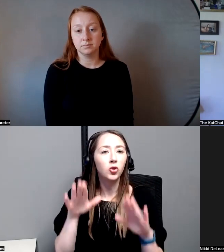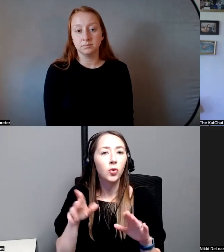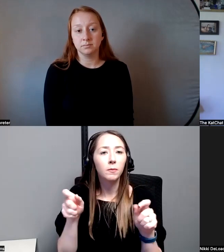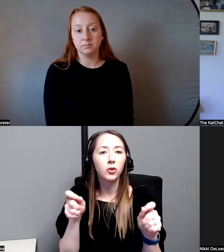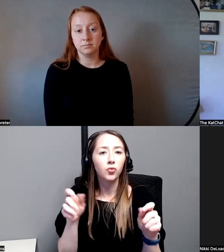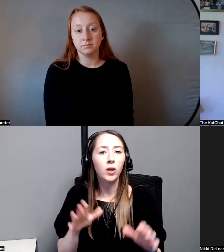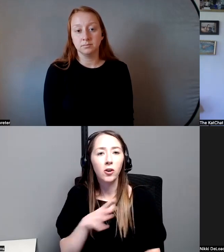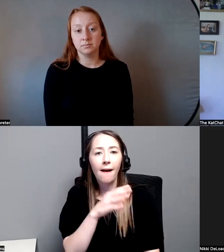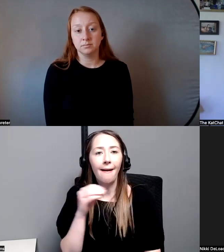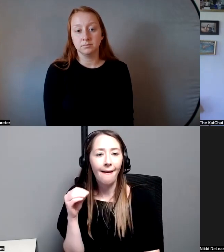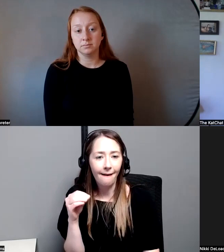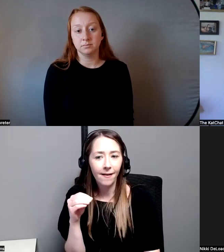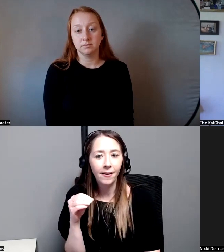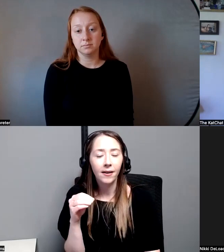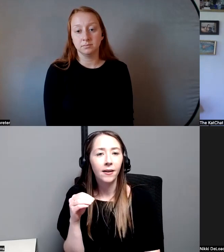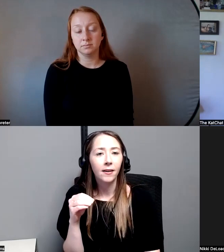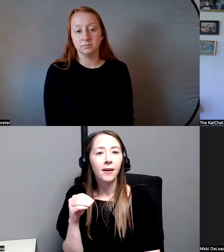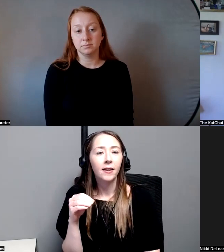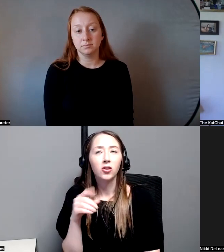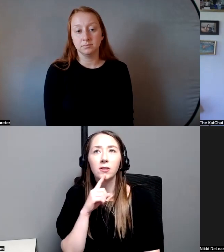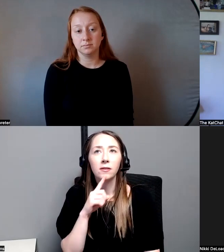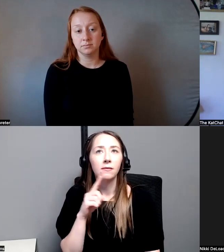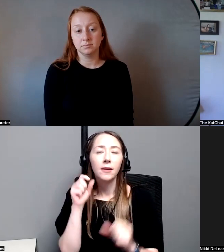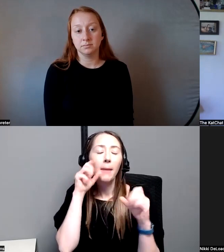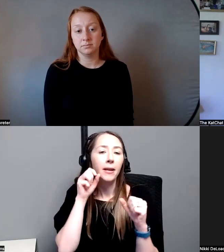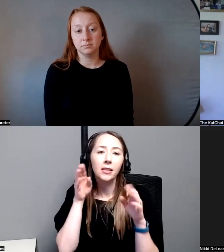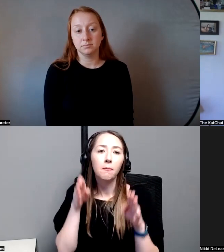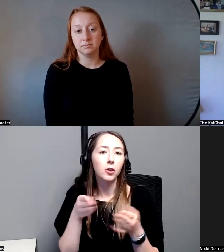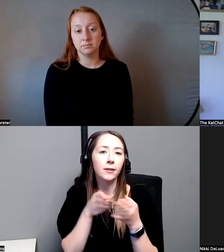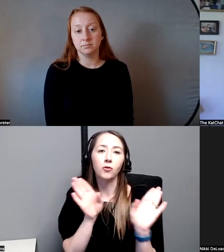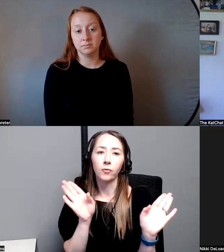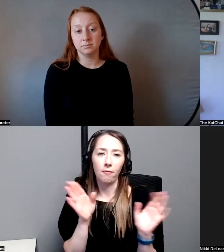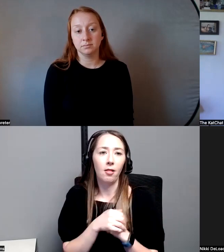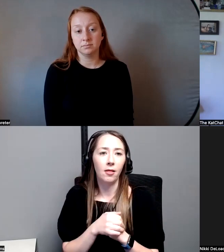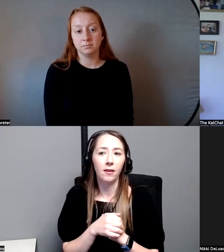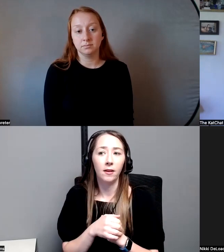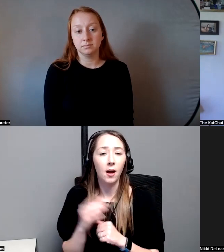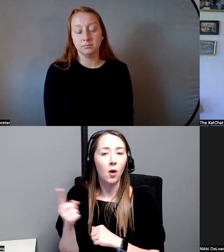and also such an incredible human. I tell her all the time, like I would